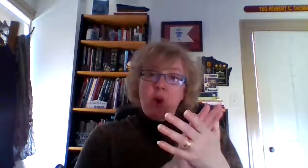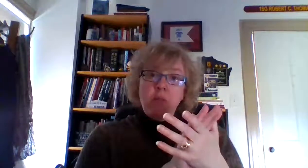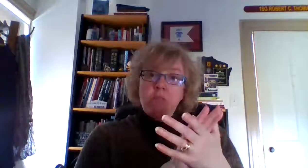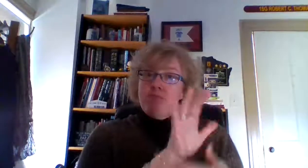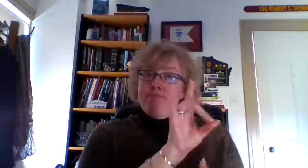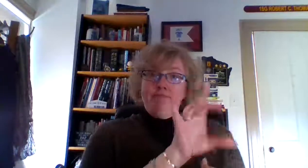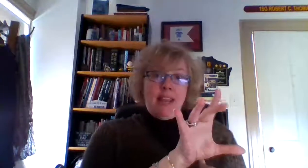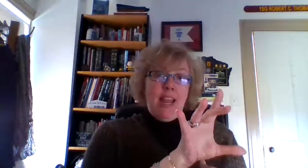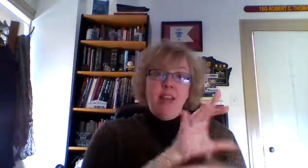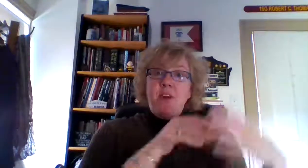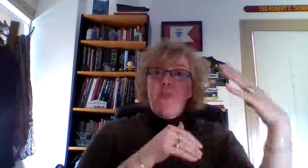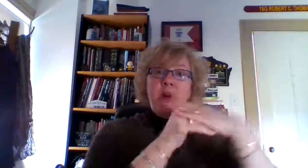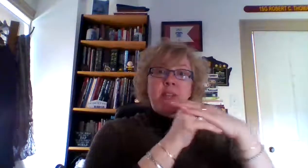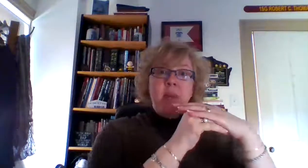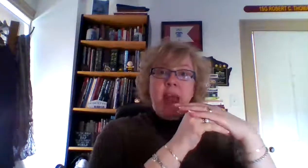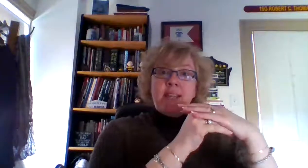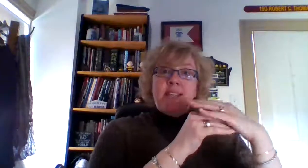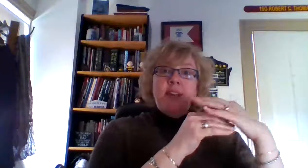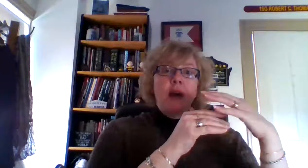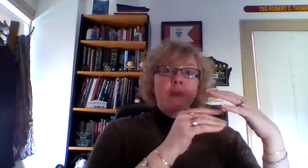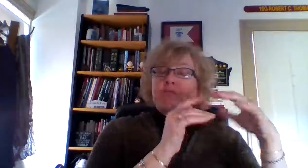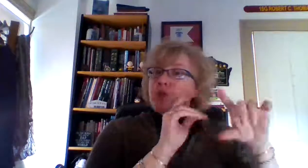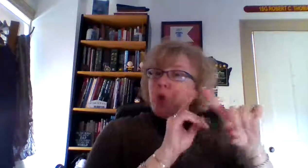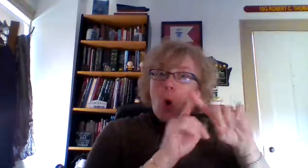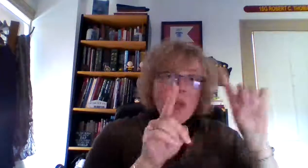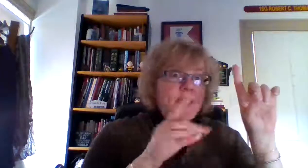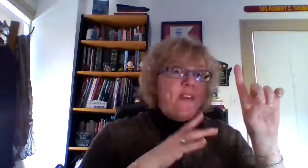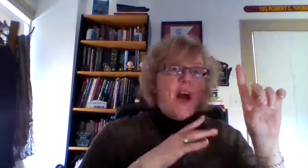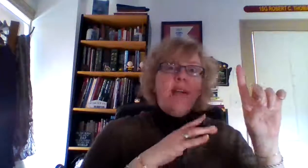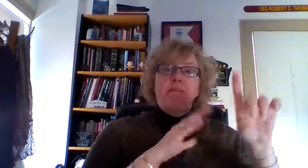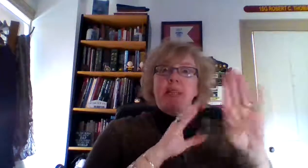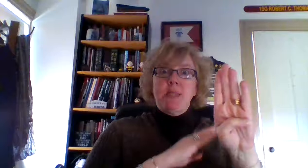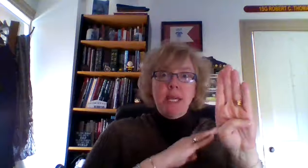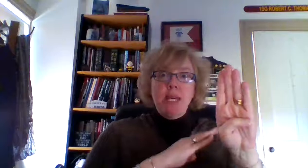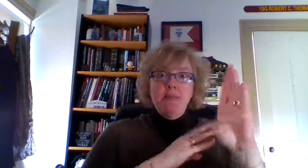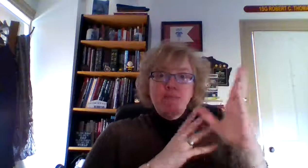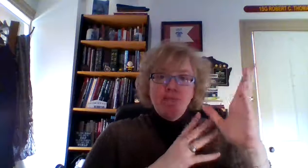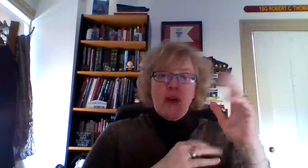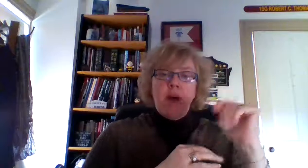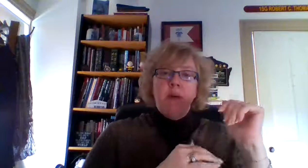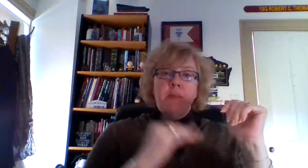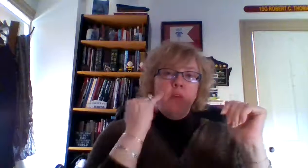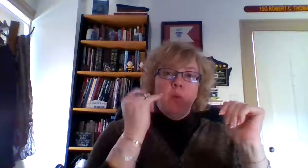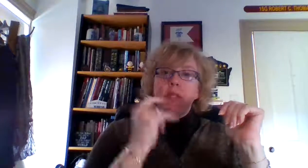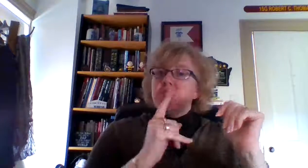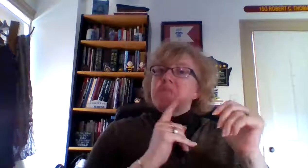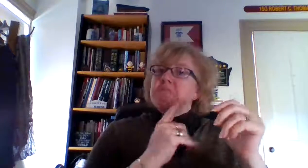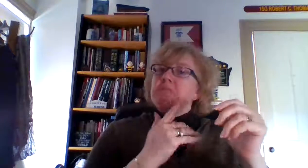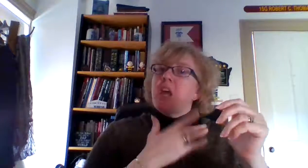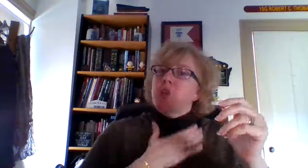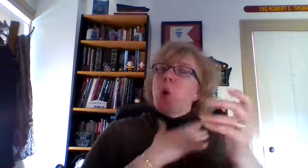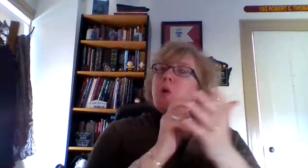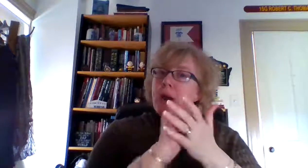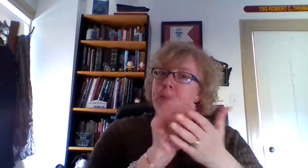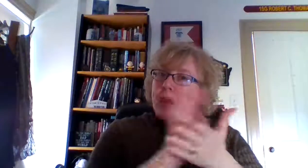paper, 85 points max, totally fine. That's a B. If you really just enjoy writing